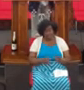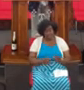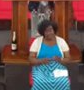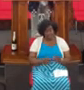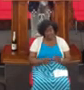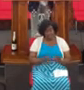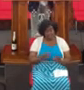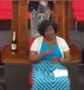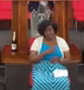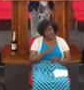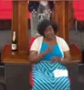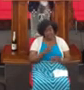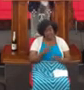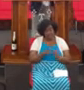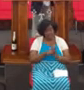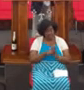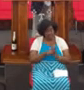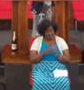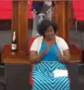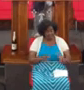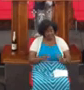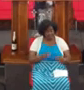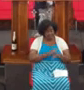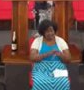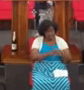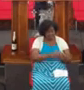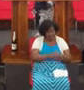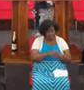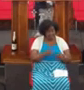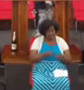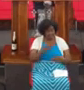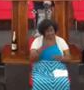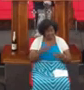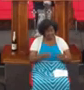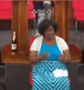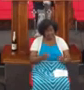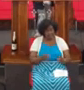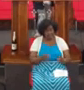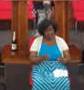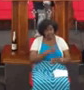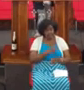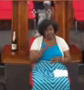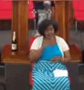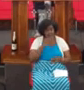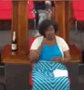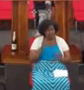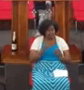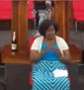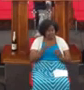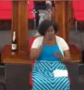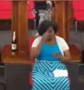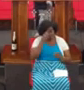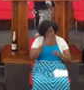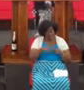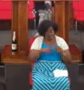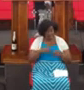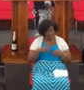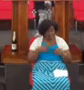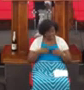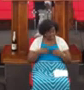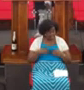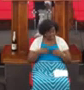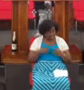these ritualistic Pharisees and lawyers were hypocrites in the highest order. They were more concerned with animals and